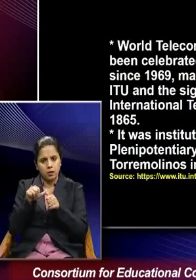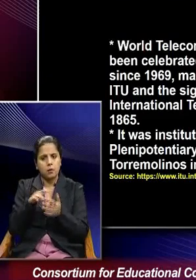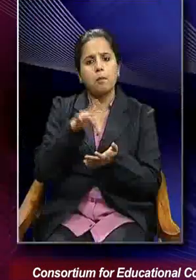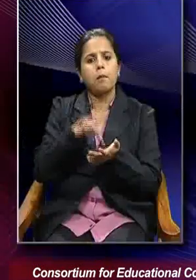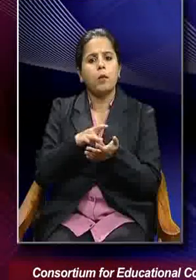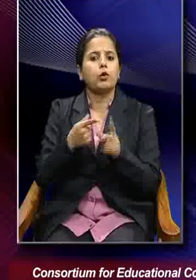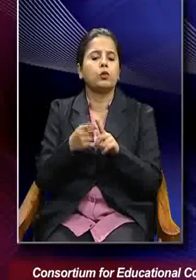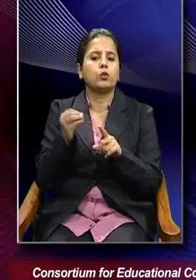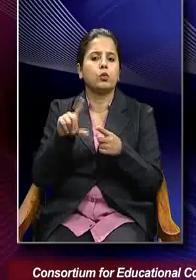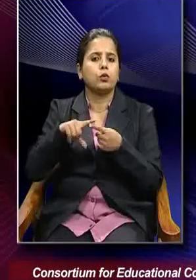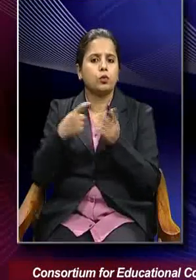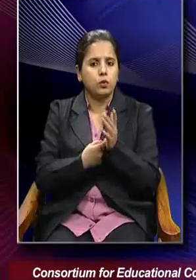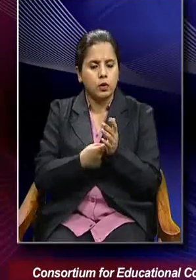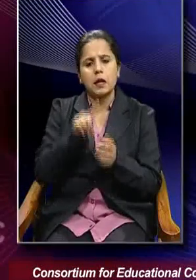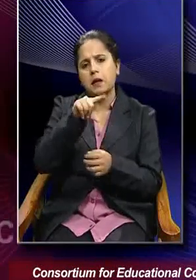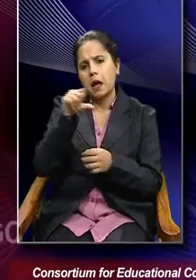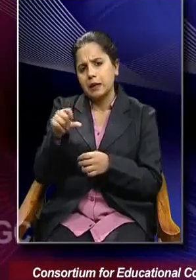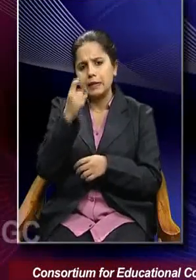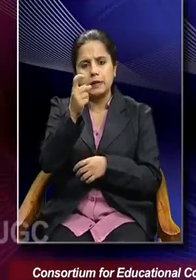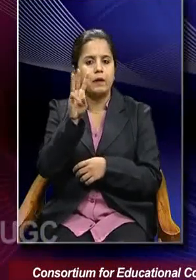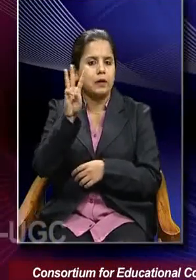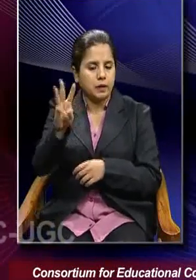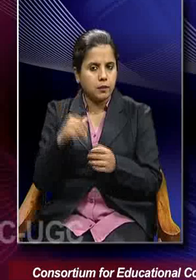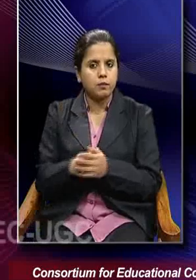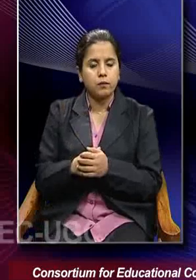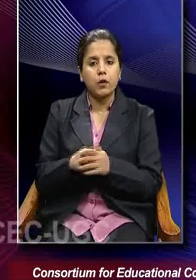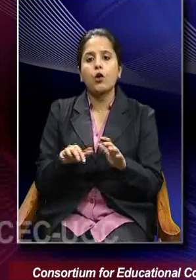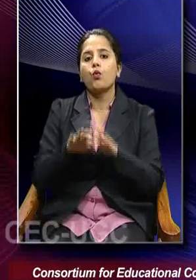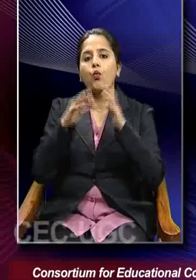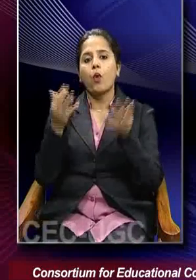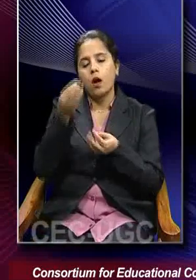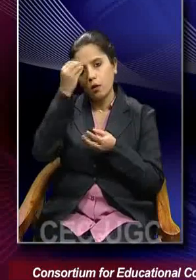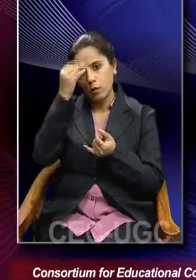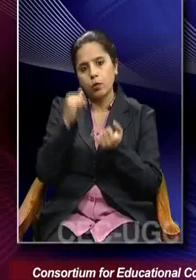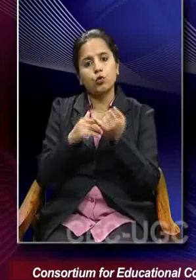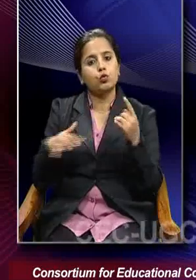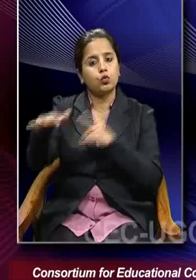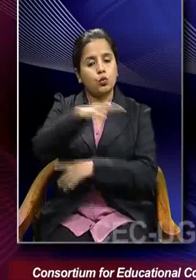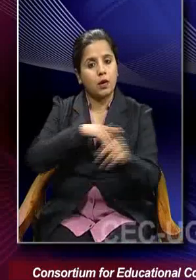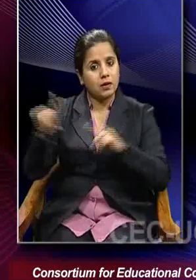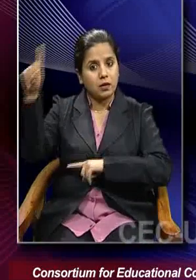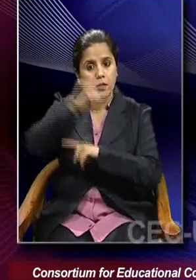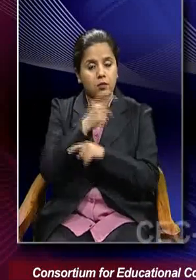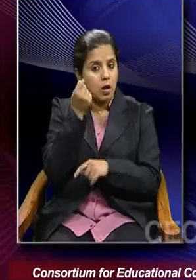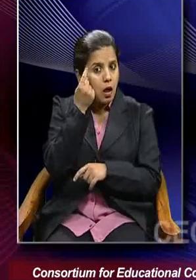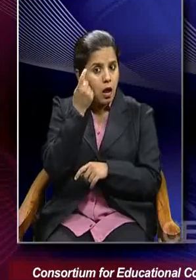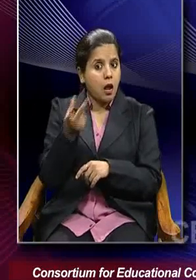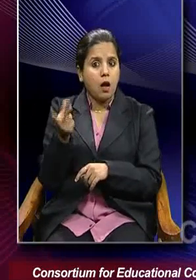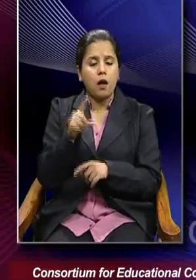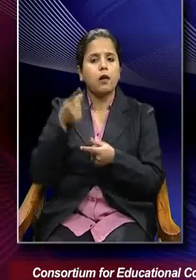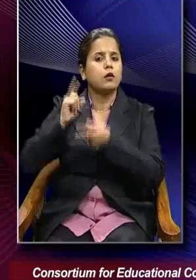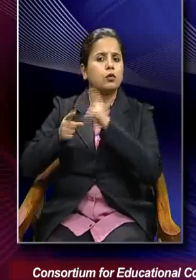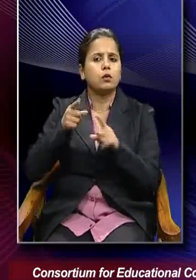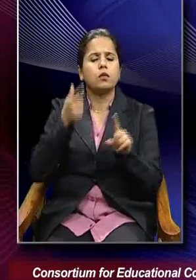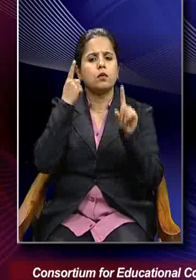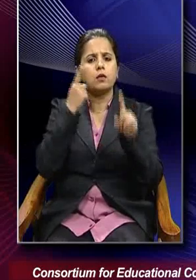Torremolinos in 1973. World Information Society Day, we have to understand again the historical